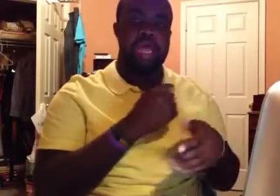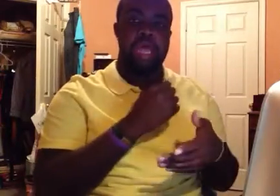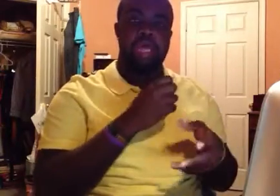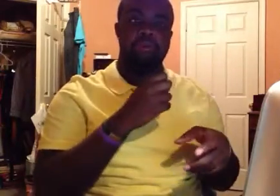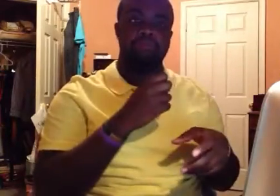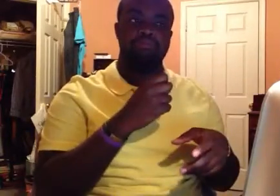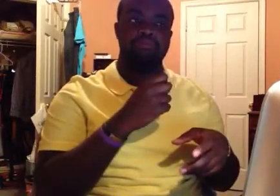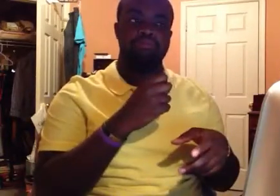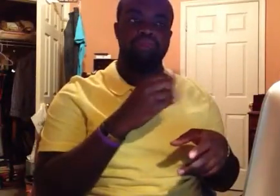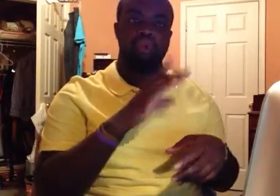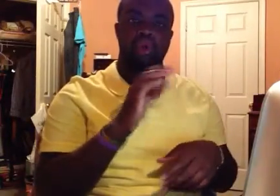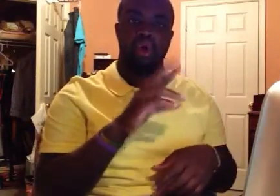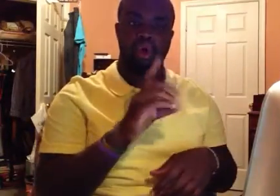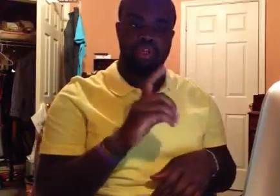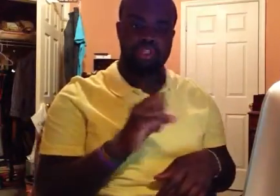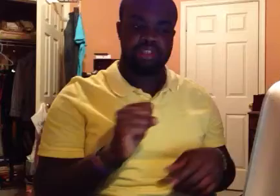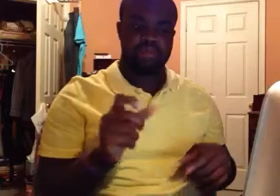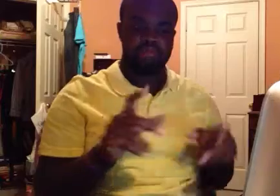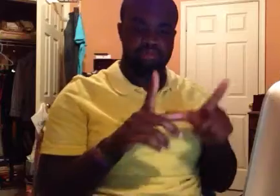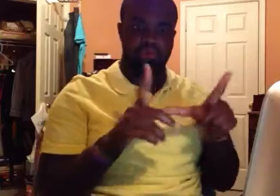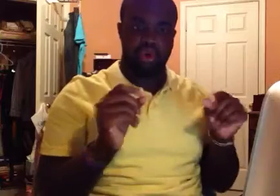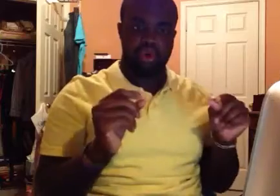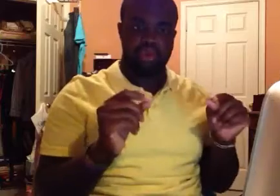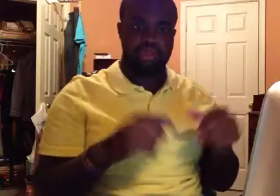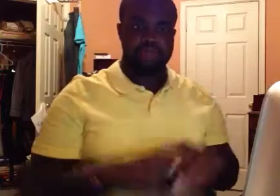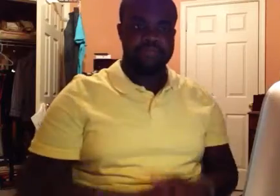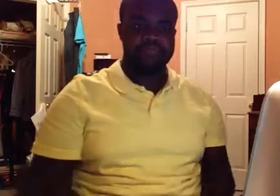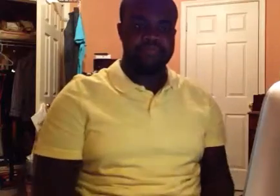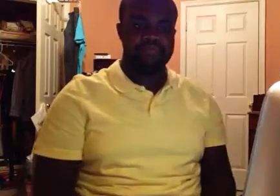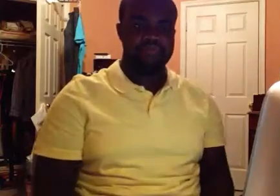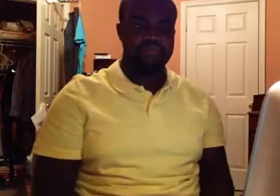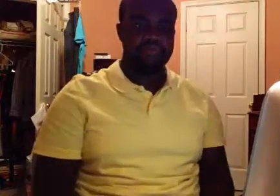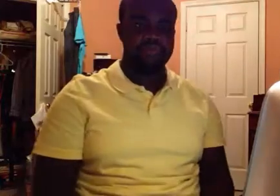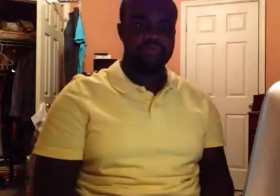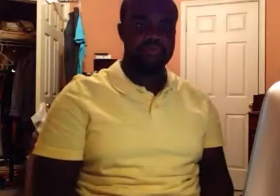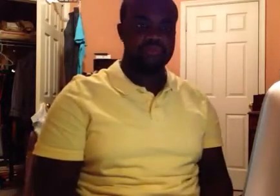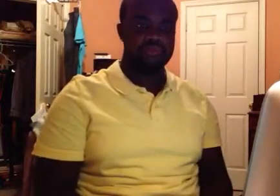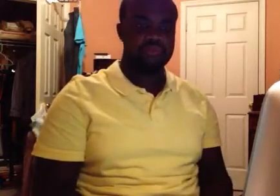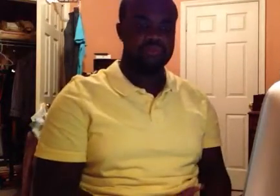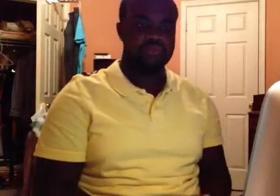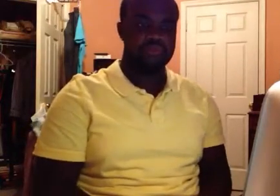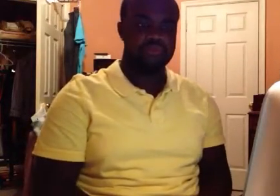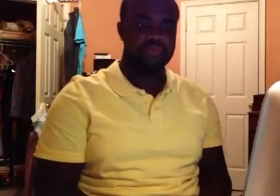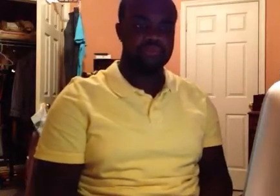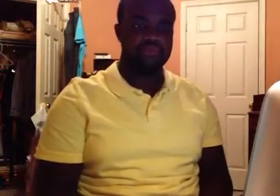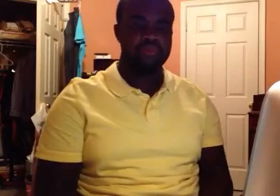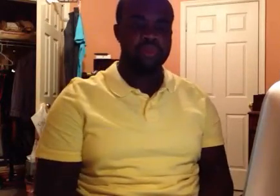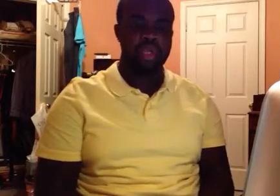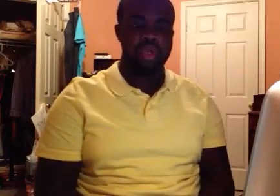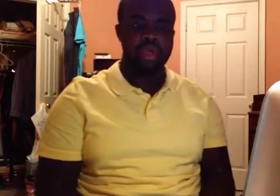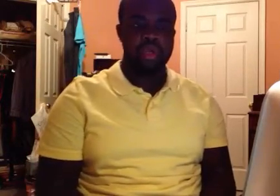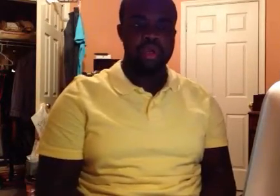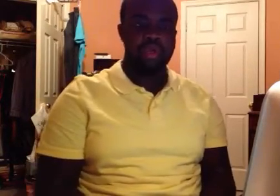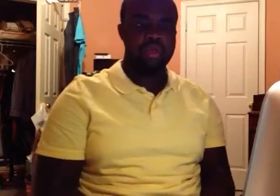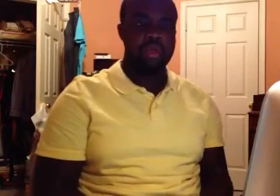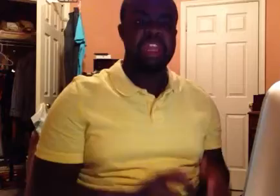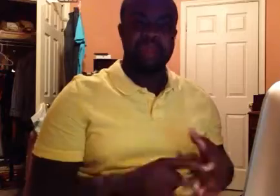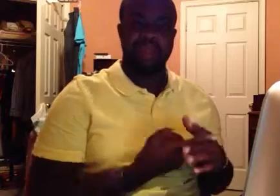mine who was a CPA kind of go through the process for me. What usually happens in the beginning is that you have an individual who will fill out a time